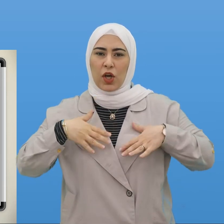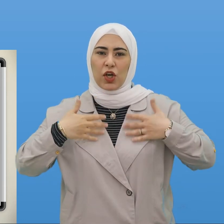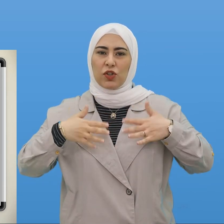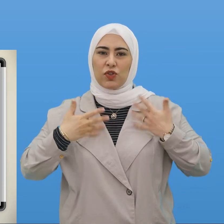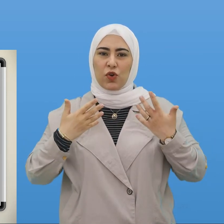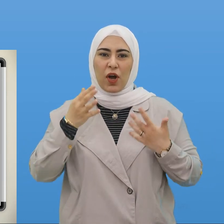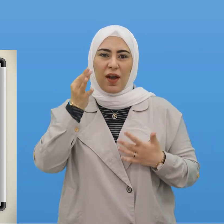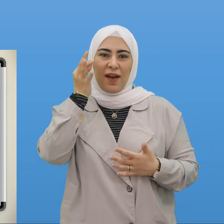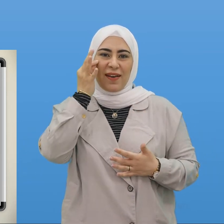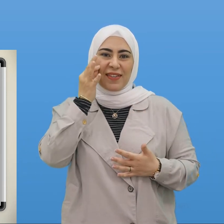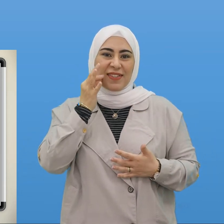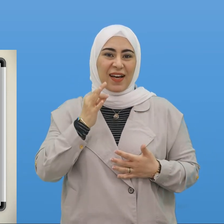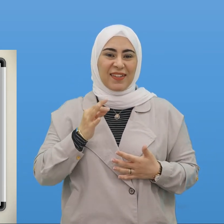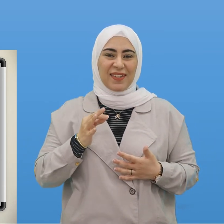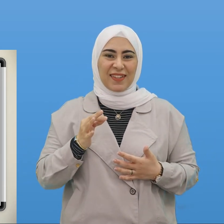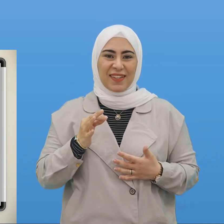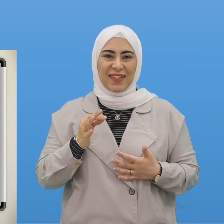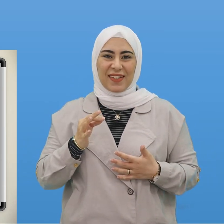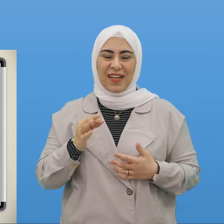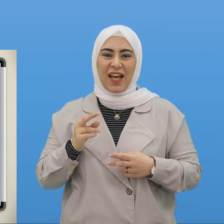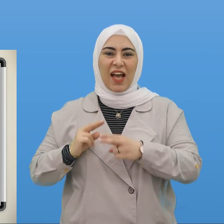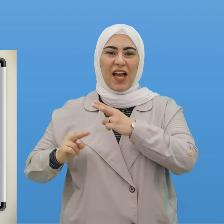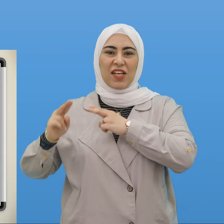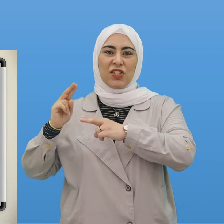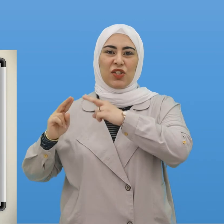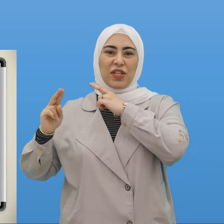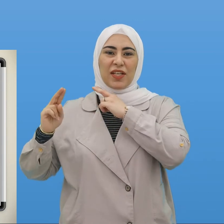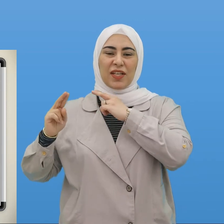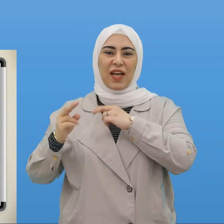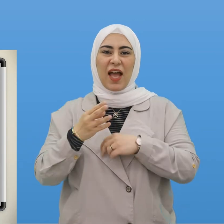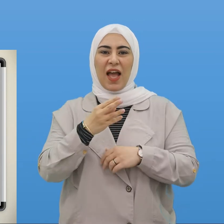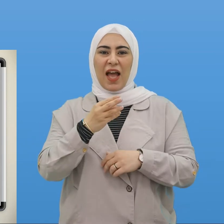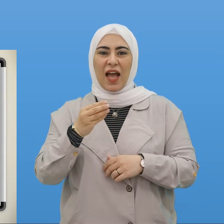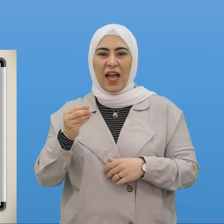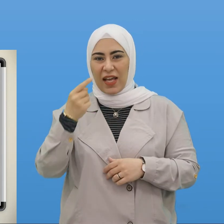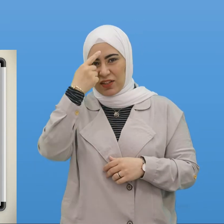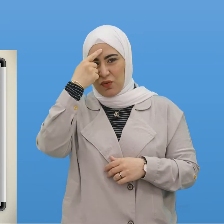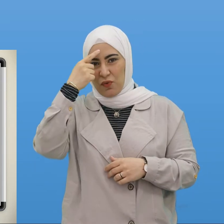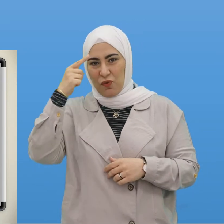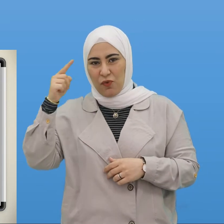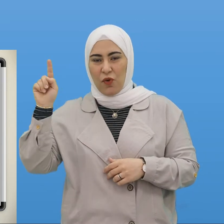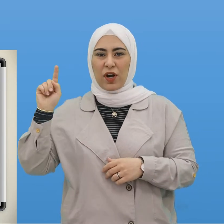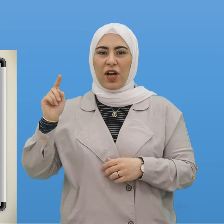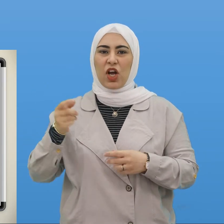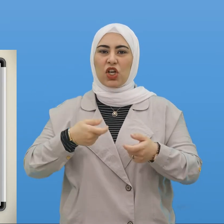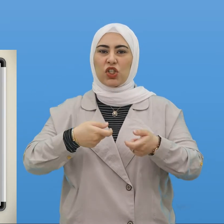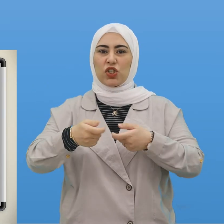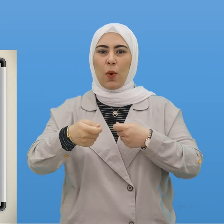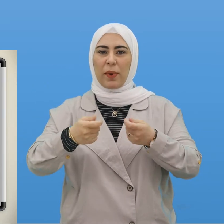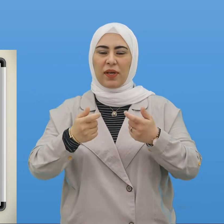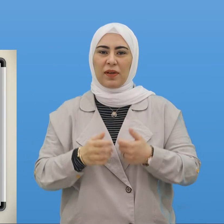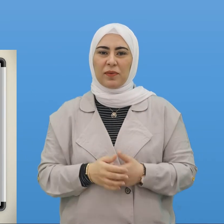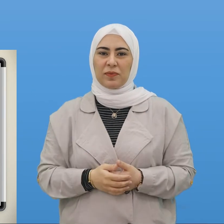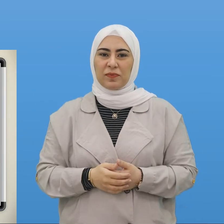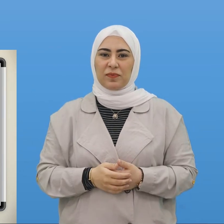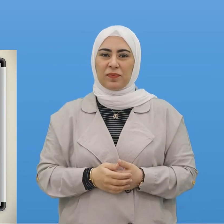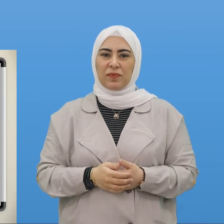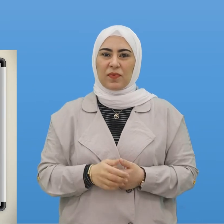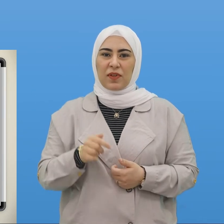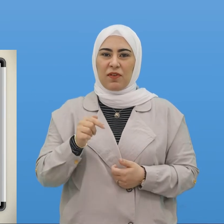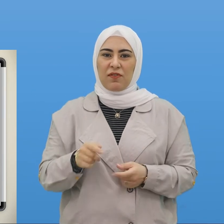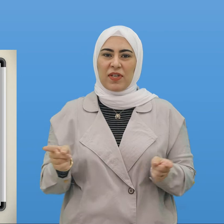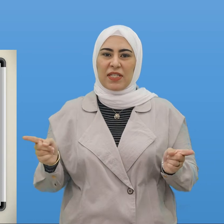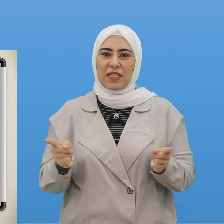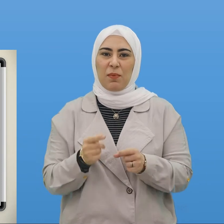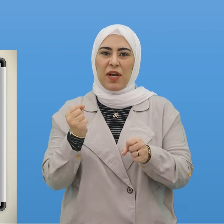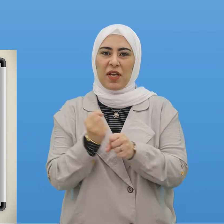it's interesting history, and for shopping as well as for shopping. Now, in the summary